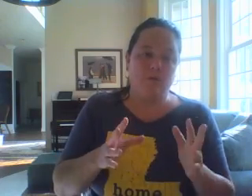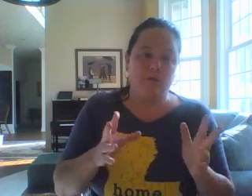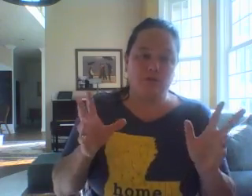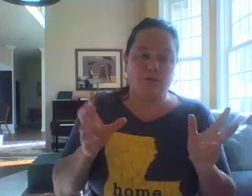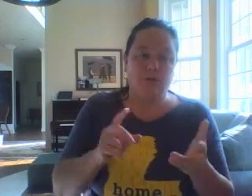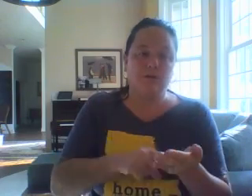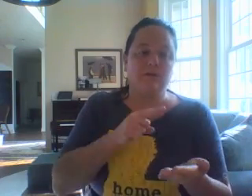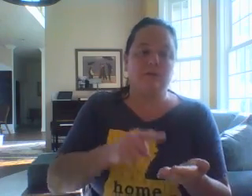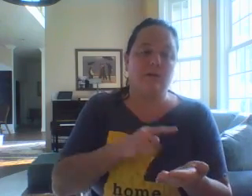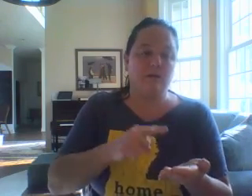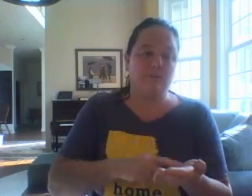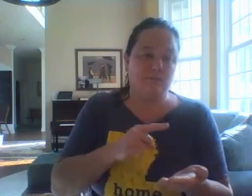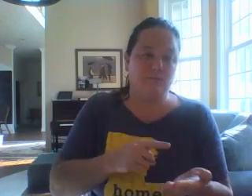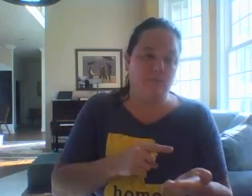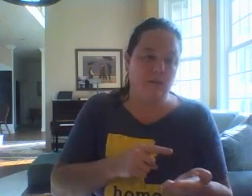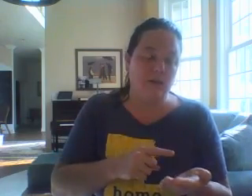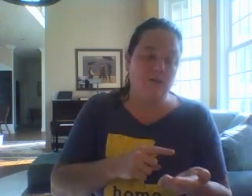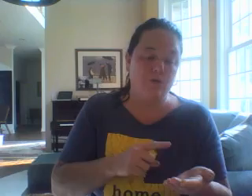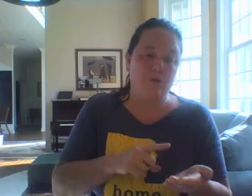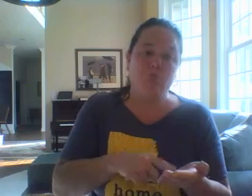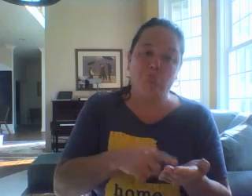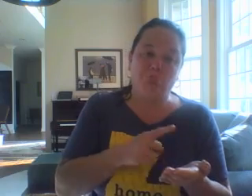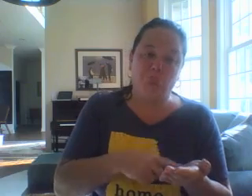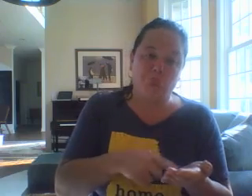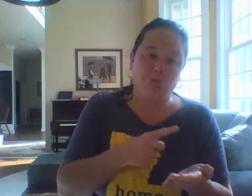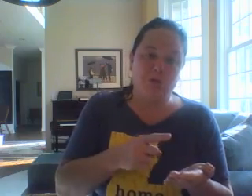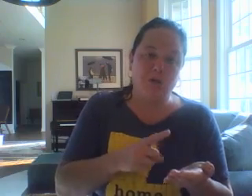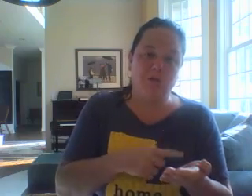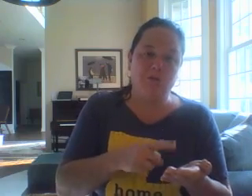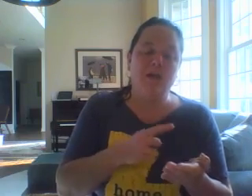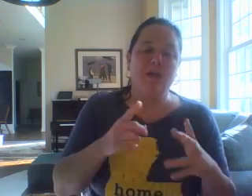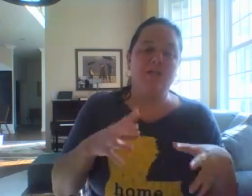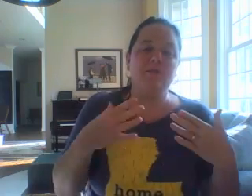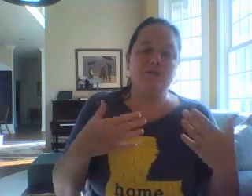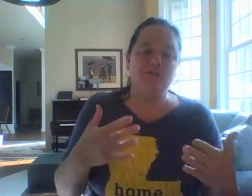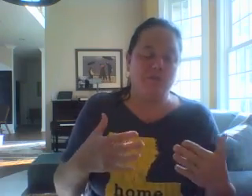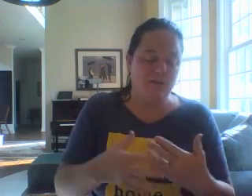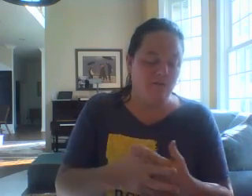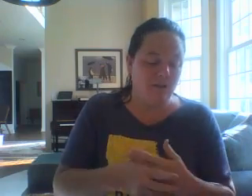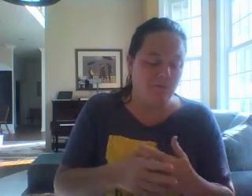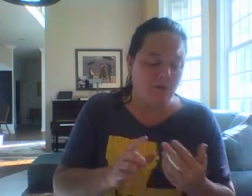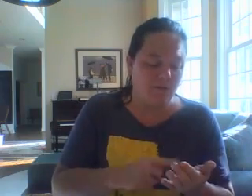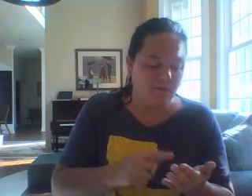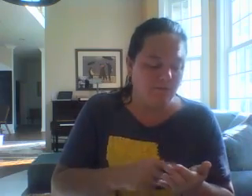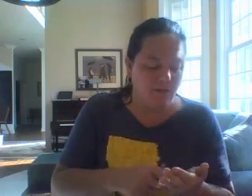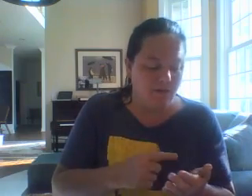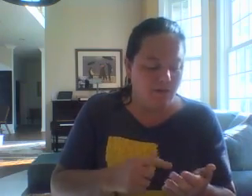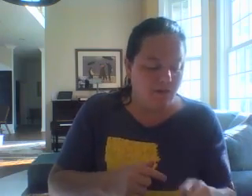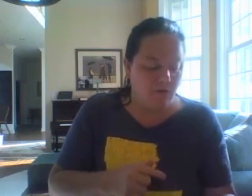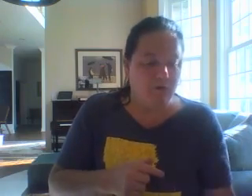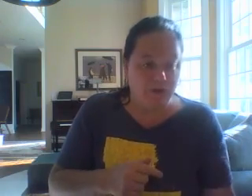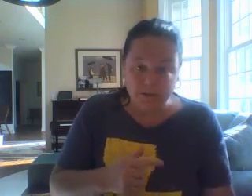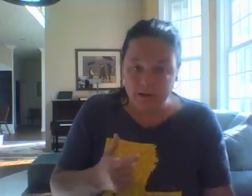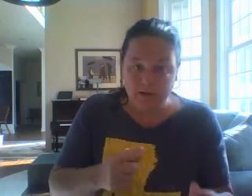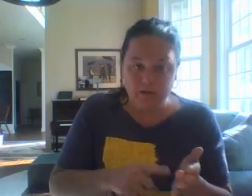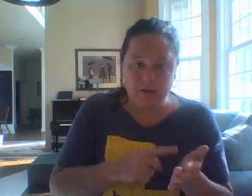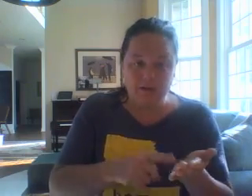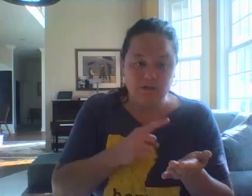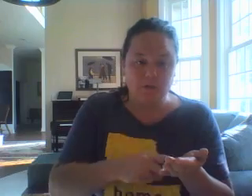the general word sometimes. And if you do, that means you do it pretty often or frequently. You could actually interpret